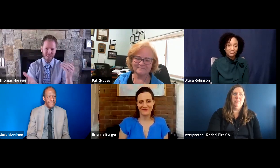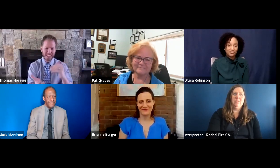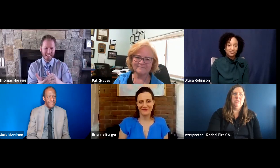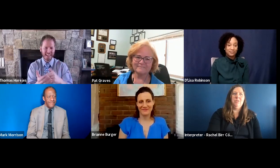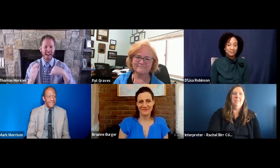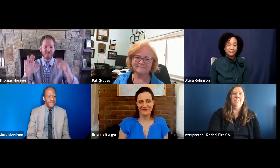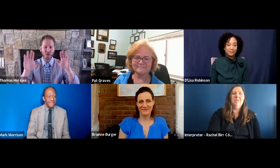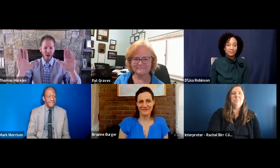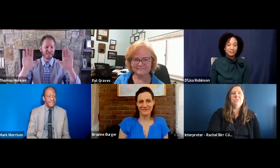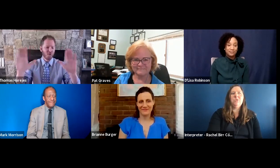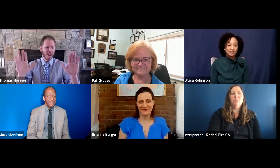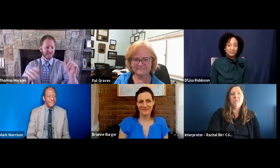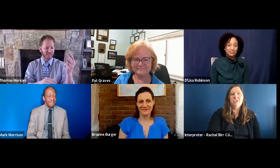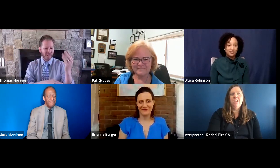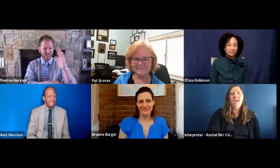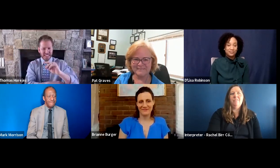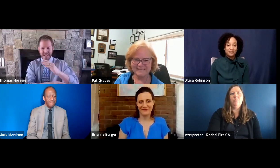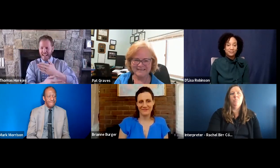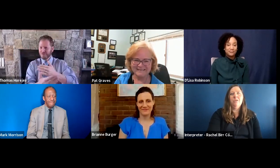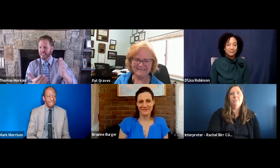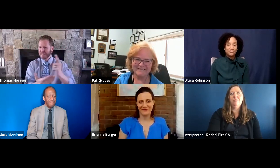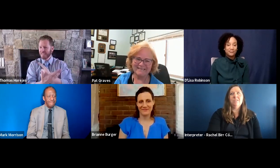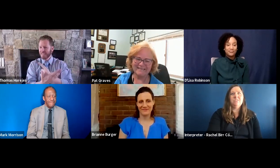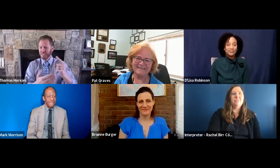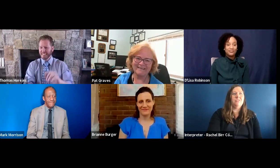for everyone. So again, thank you so much. Have a